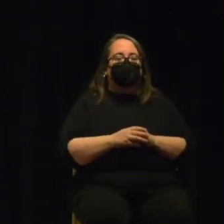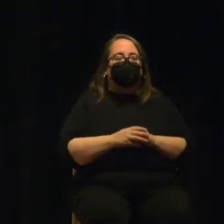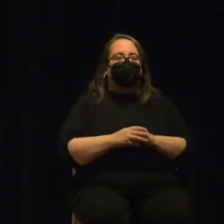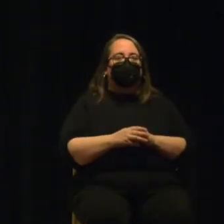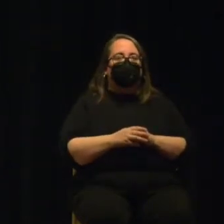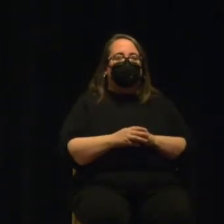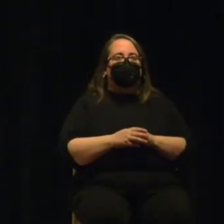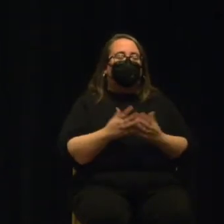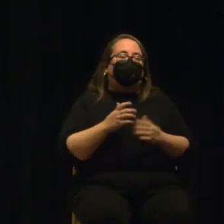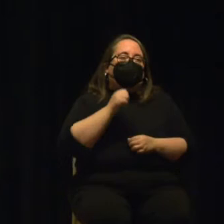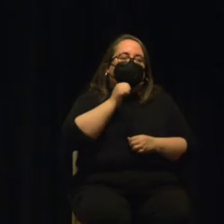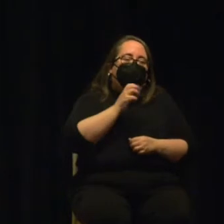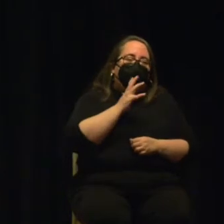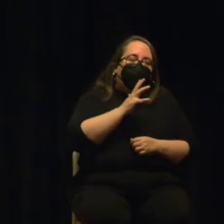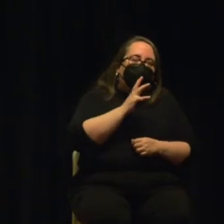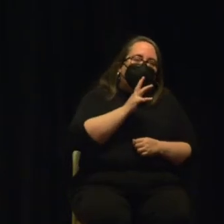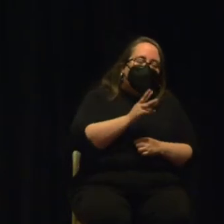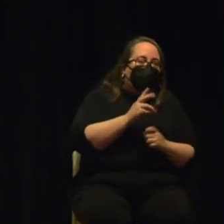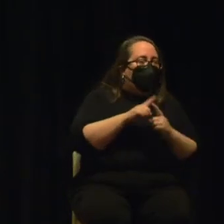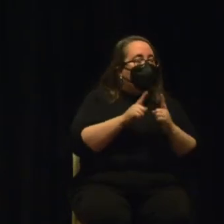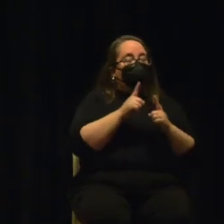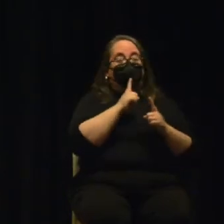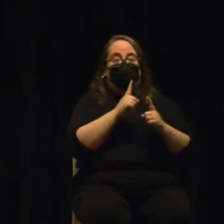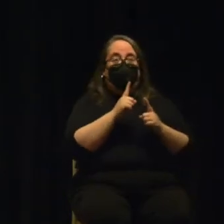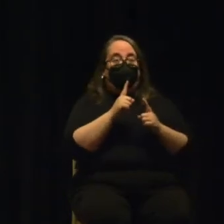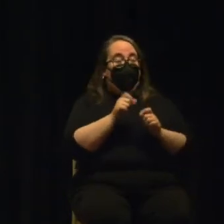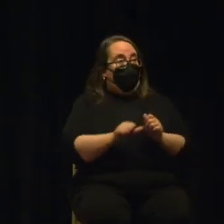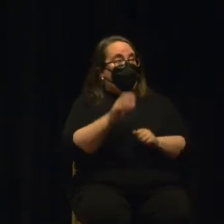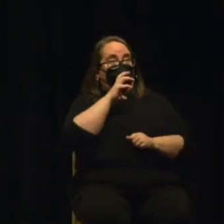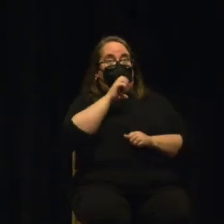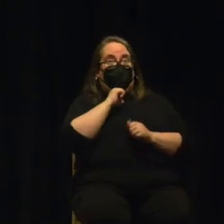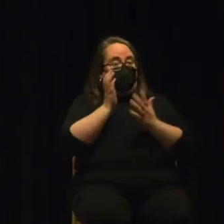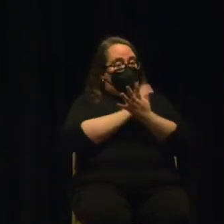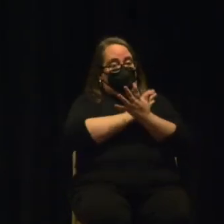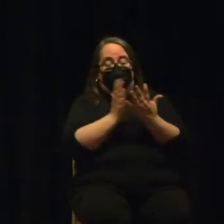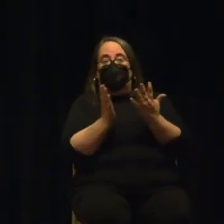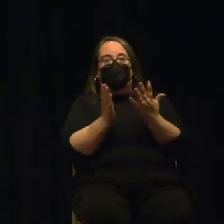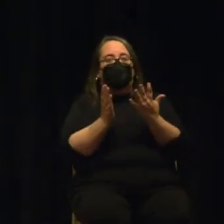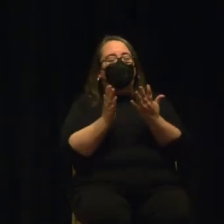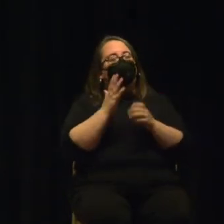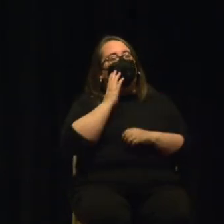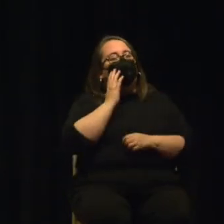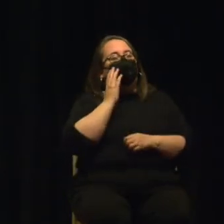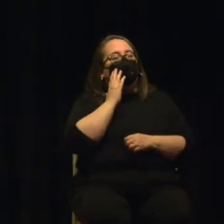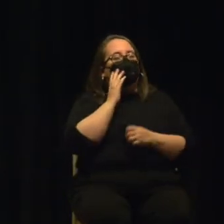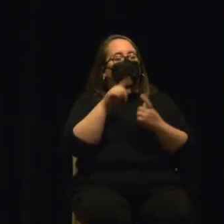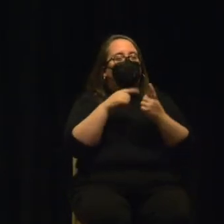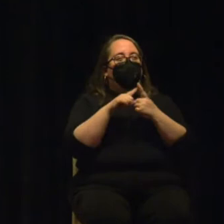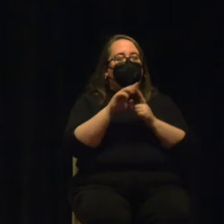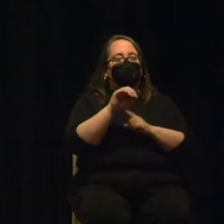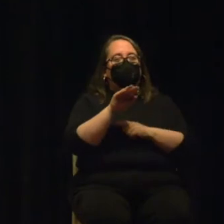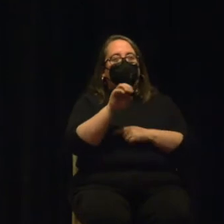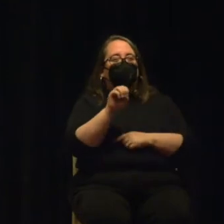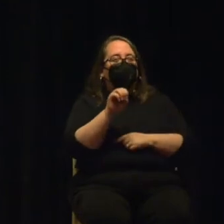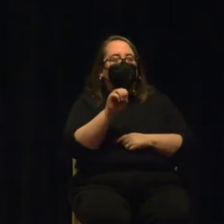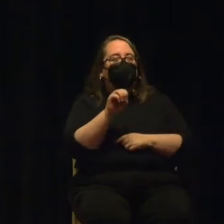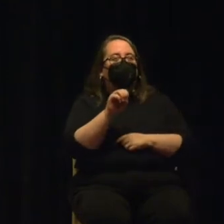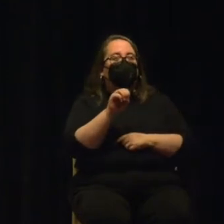your 5 and 6 year old, but this is a book for every. It's one of those books that like can be read. You know how like when Mouse came out